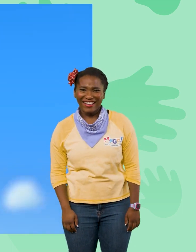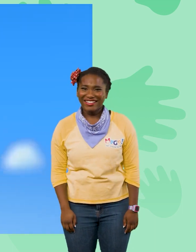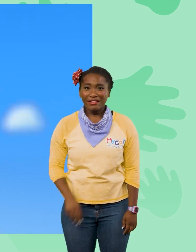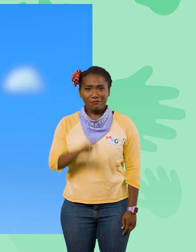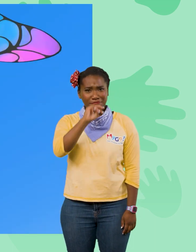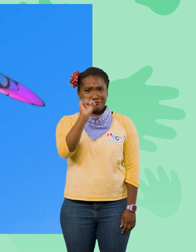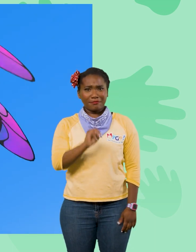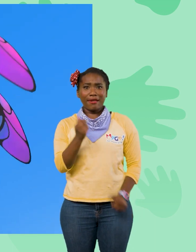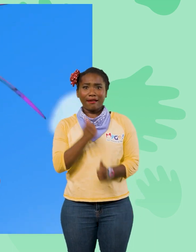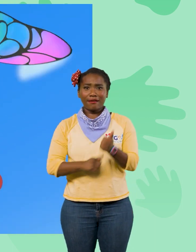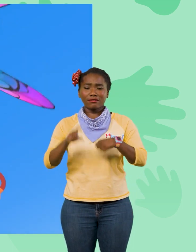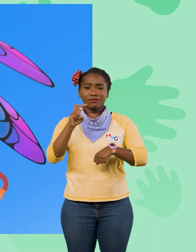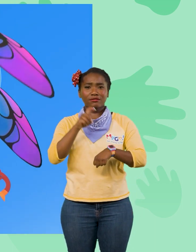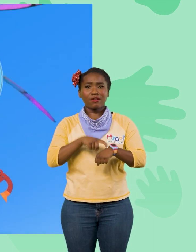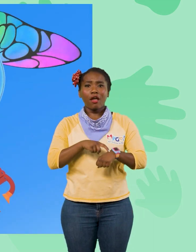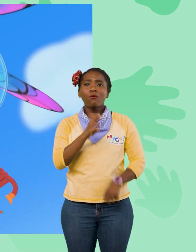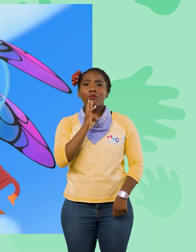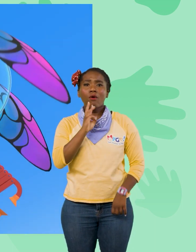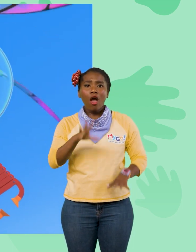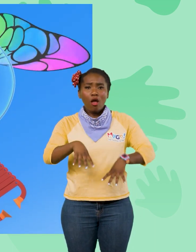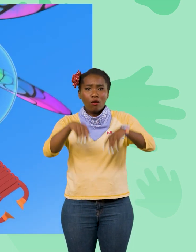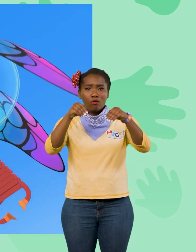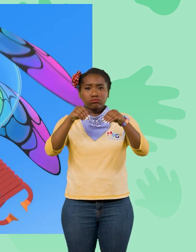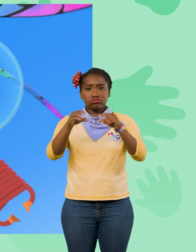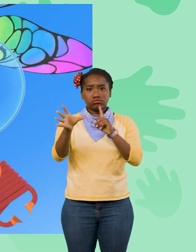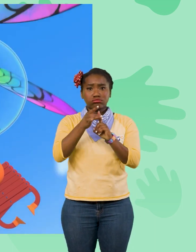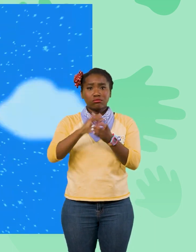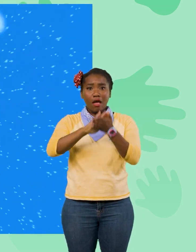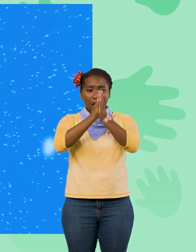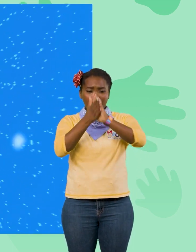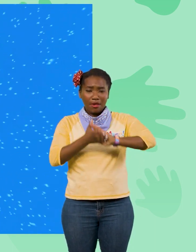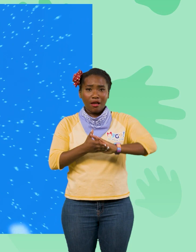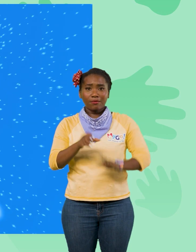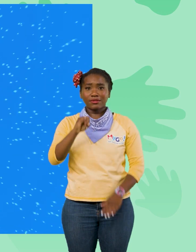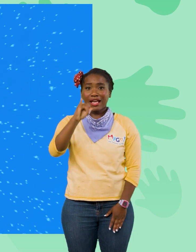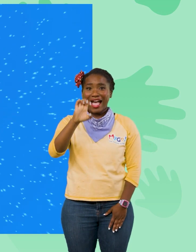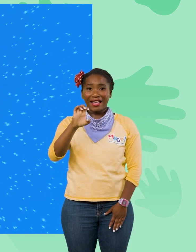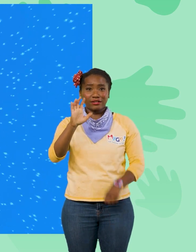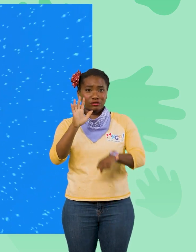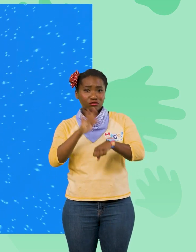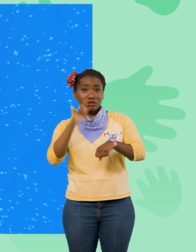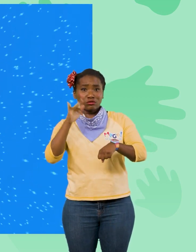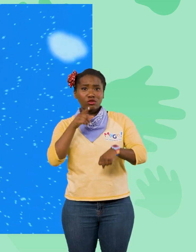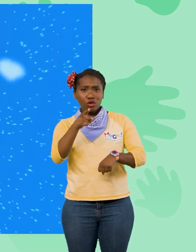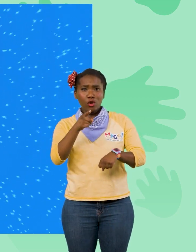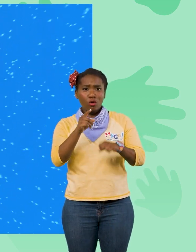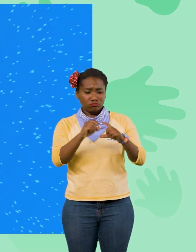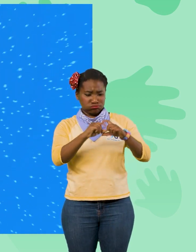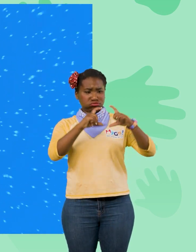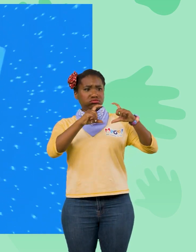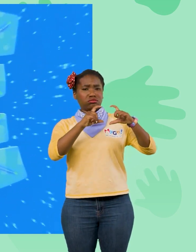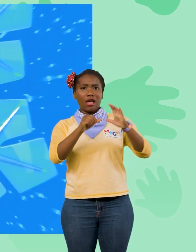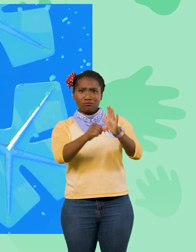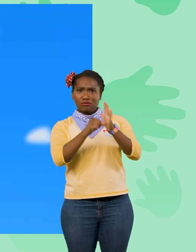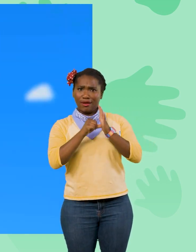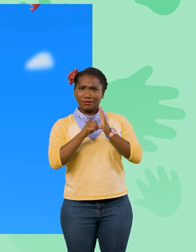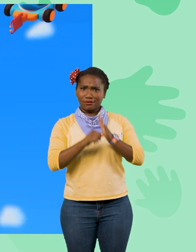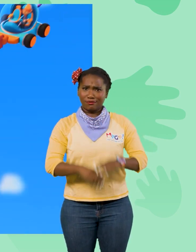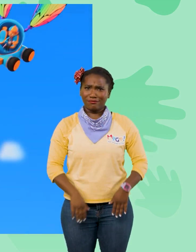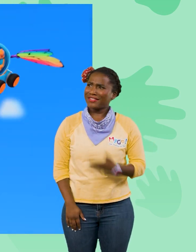Yay! Mimi, each time water vapor sticks to you and becomes ice crystals, you get even bigger and more